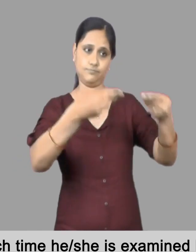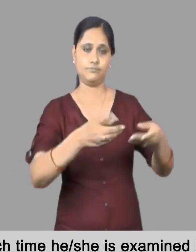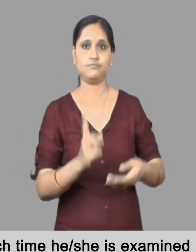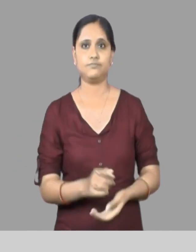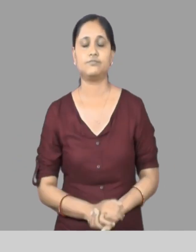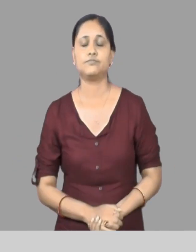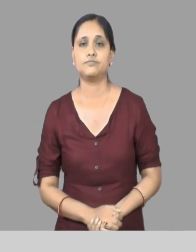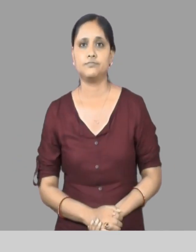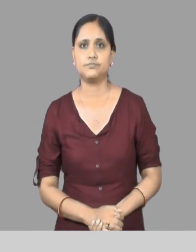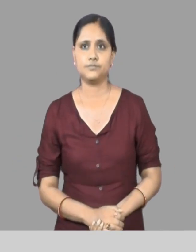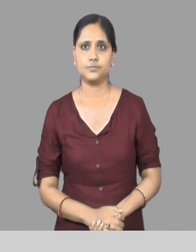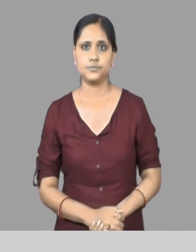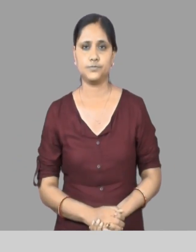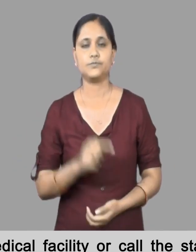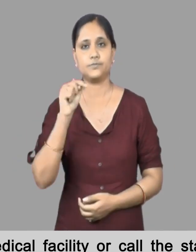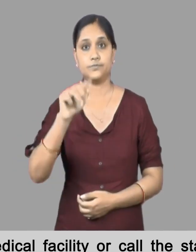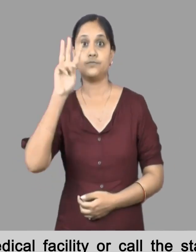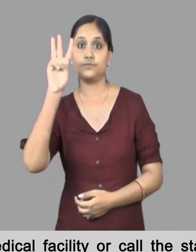a doctor. Point 3.